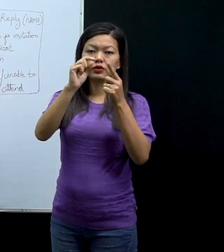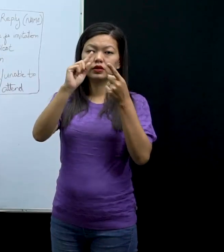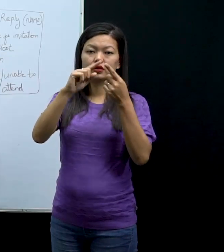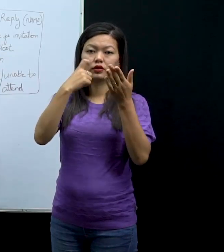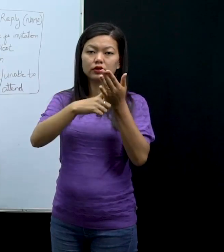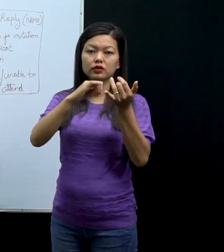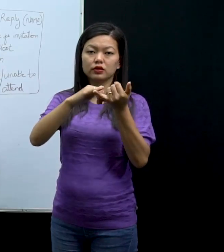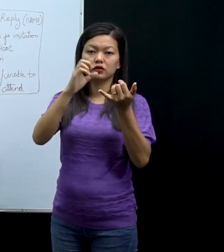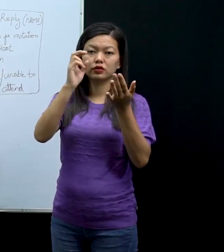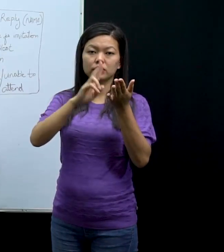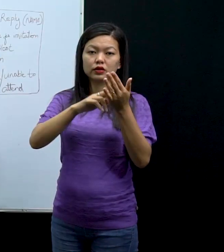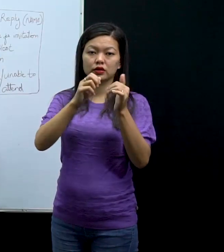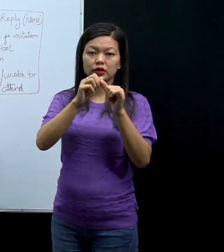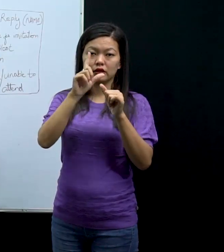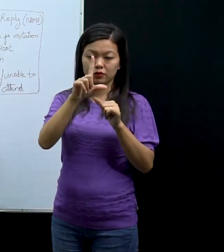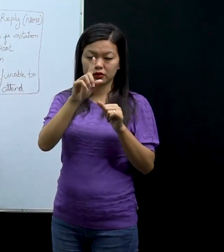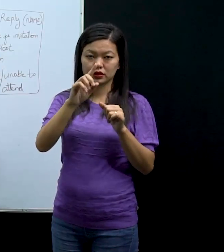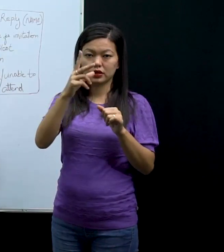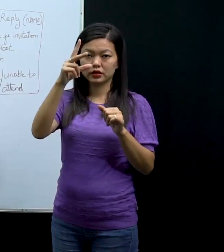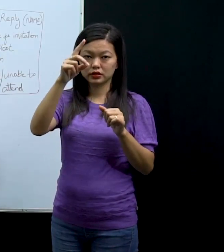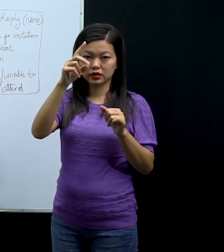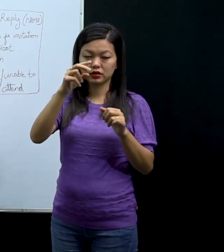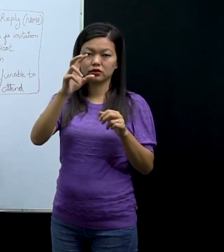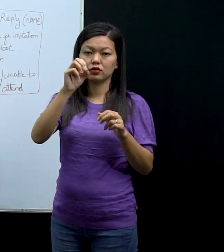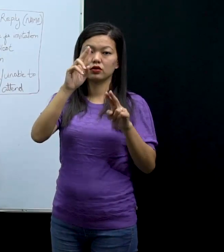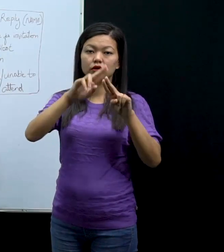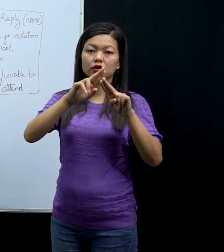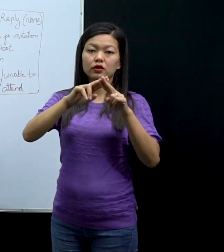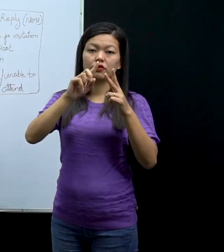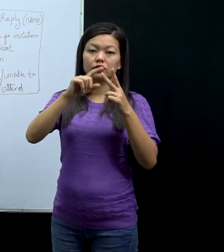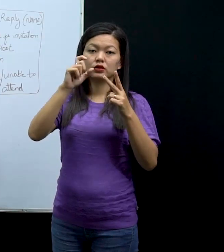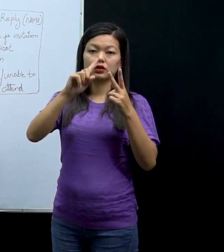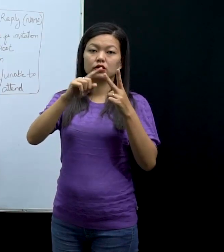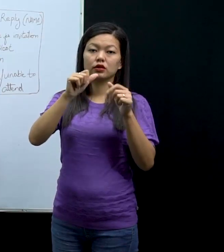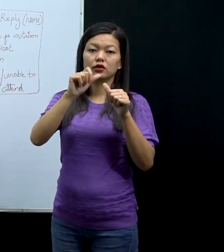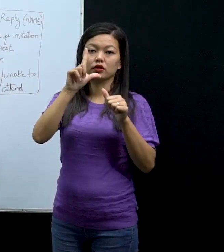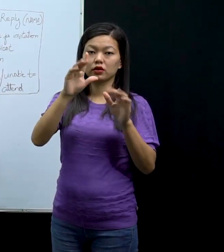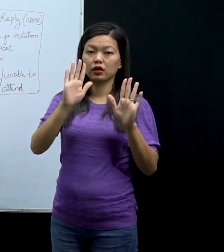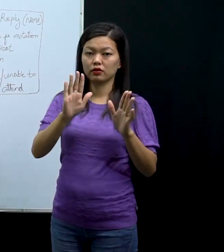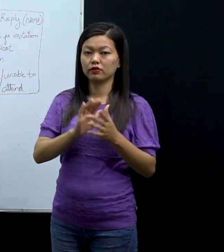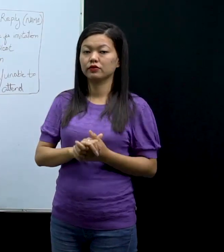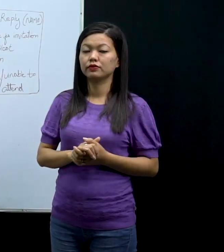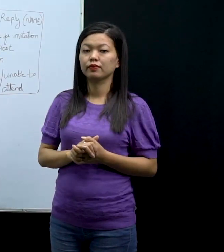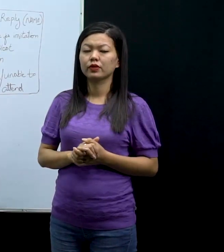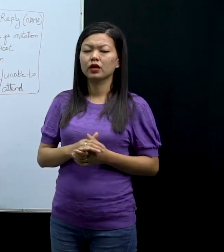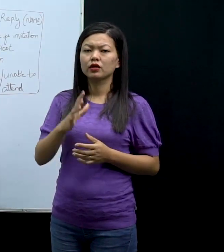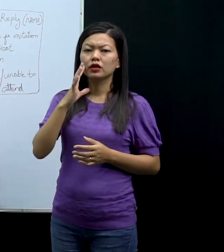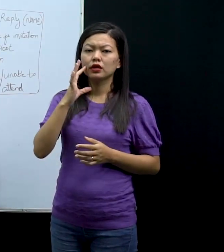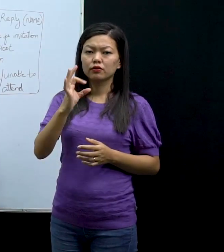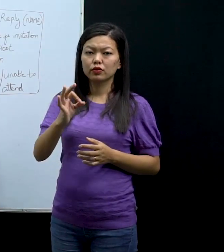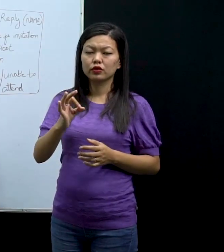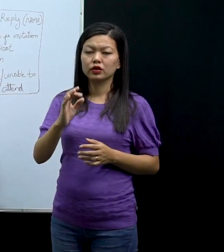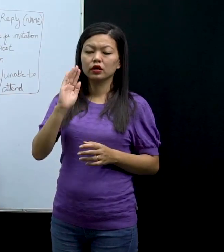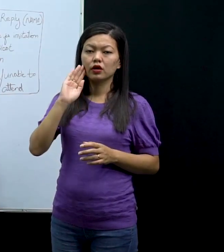learned about the personal formal invitation, it is also as important to learn how to reply. Because